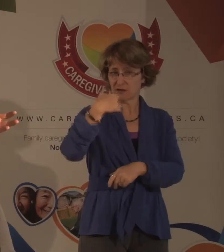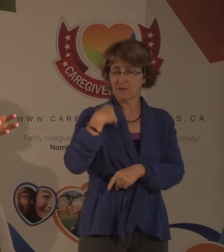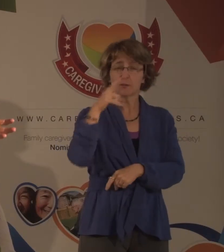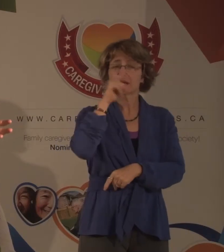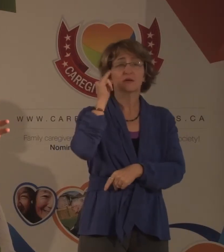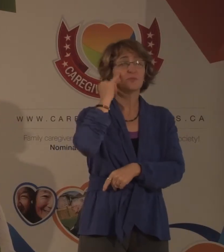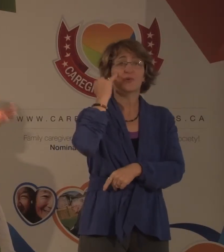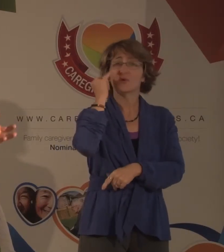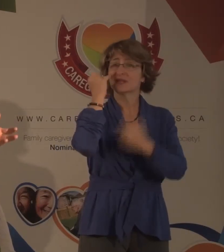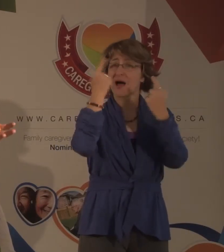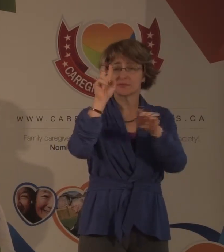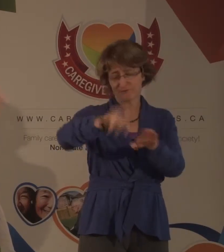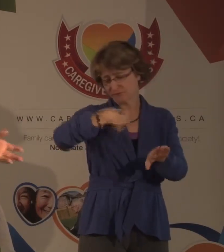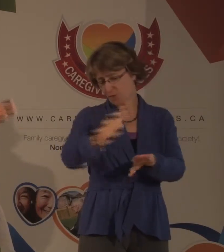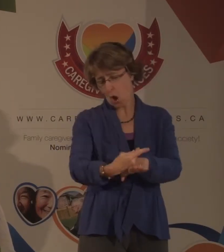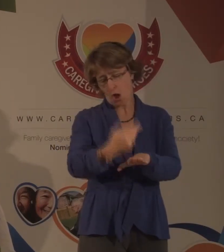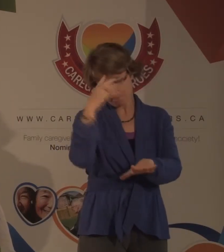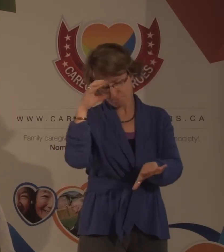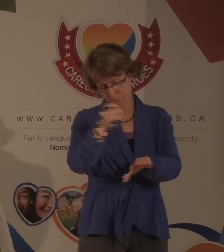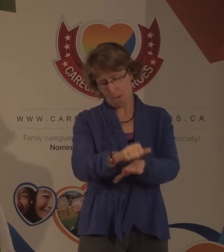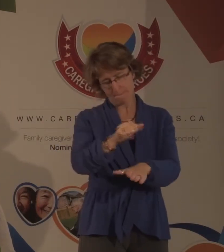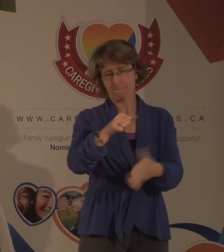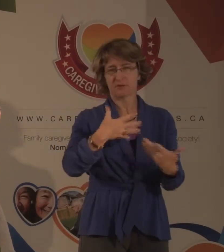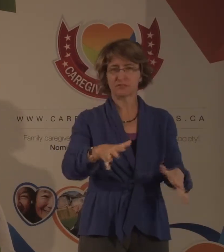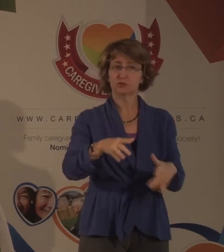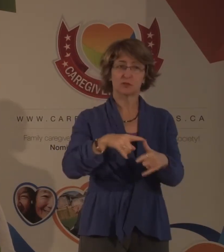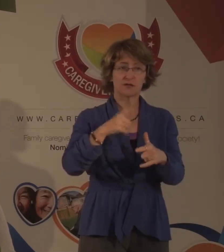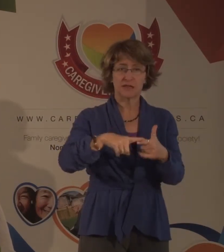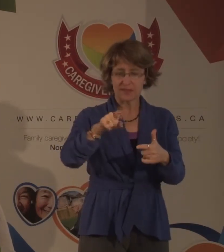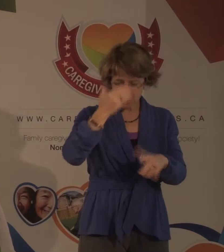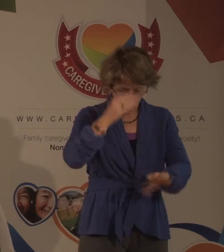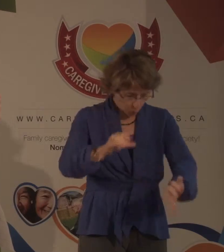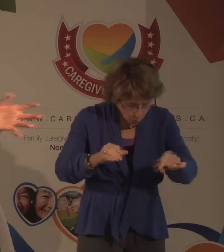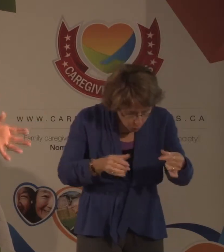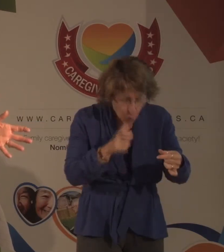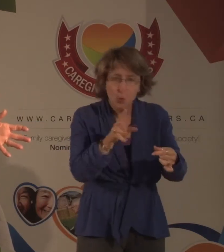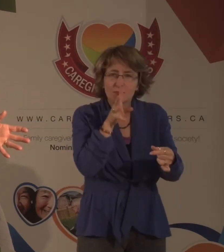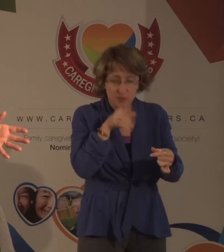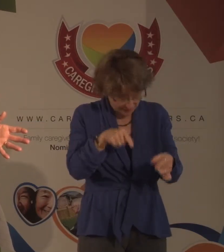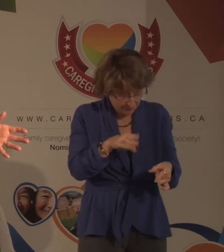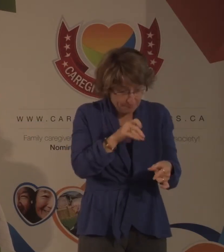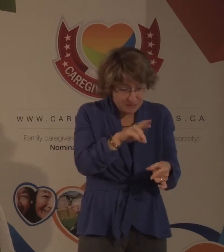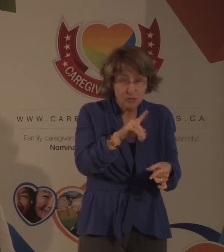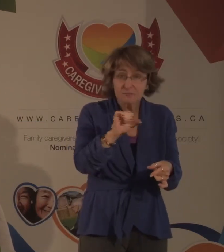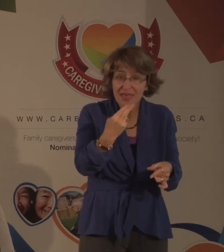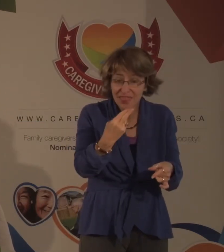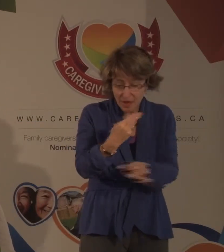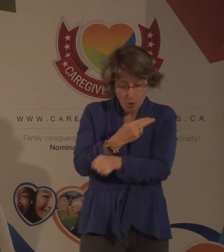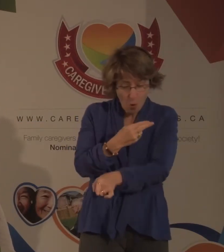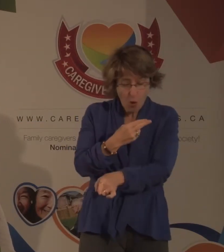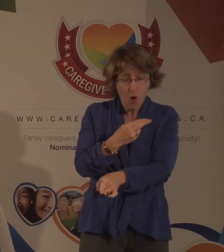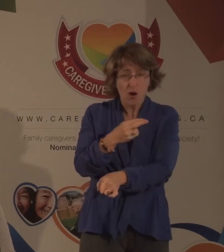by chance they fall, they're unconscious, they need to know who they're talking to. Is this Mr. Smith? Or is this Mr.